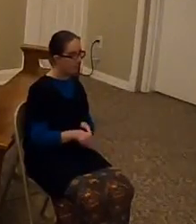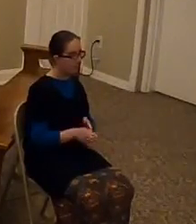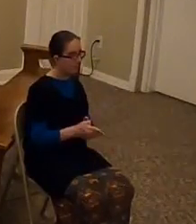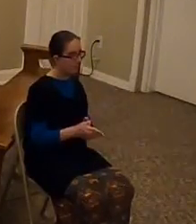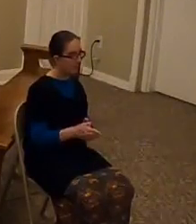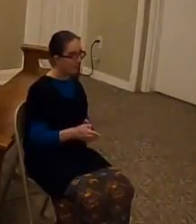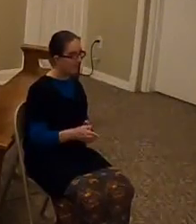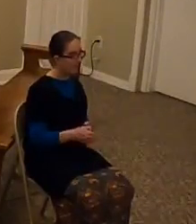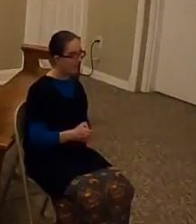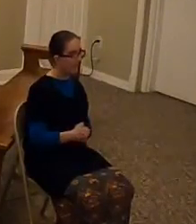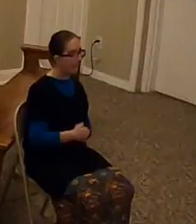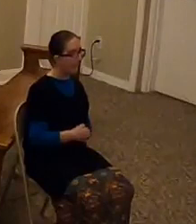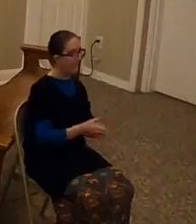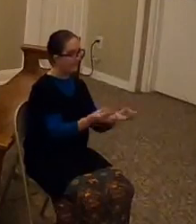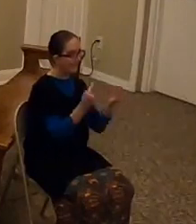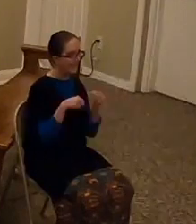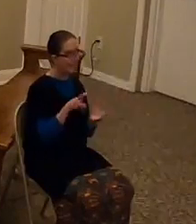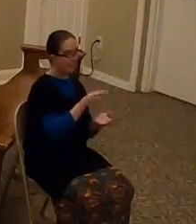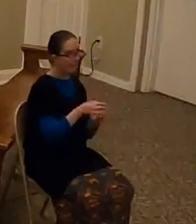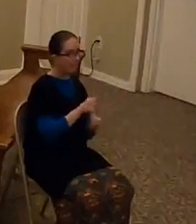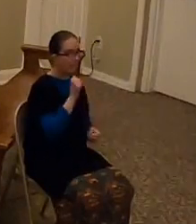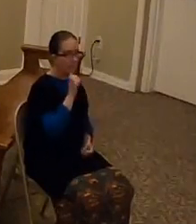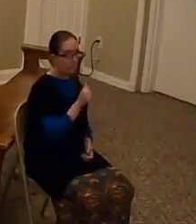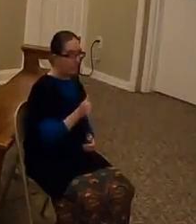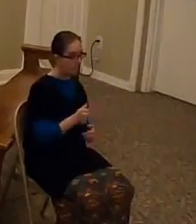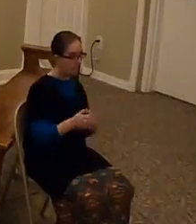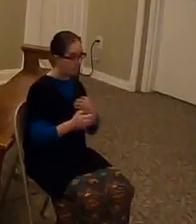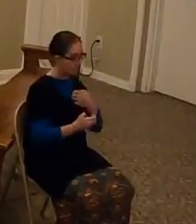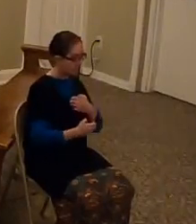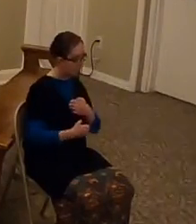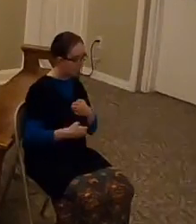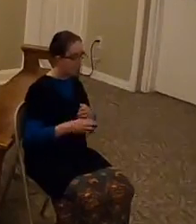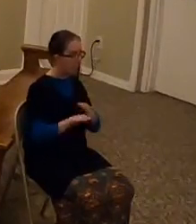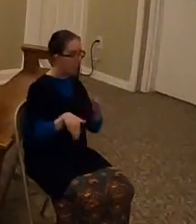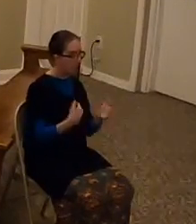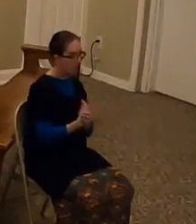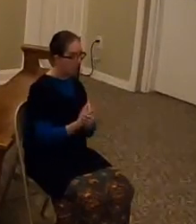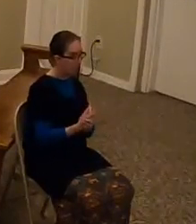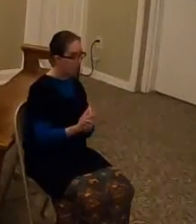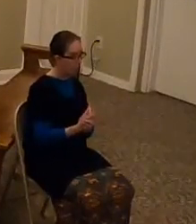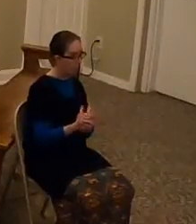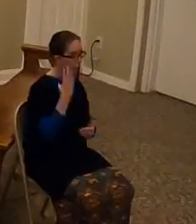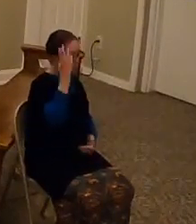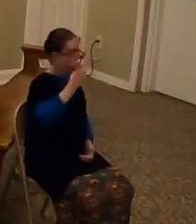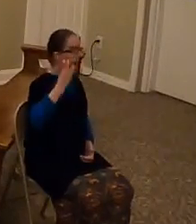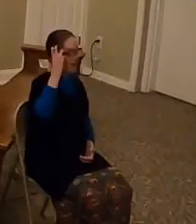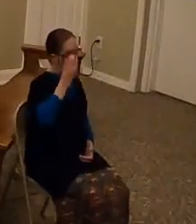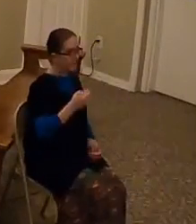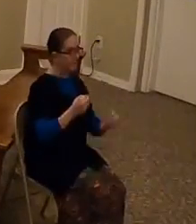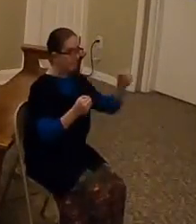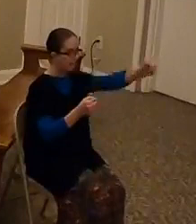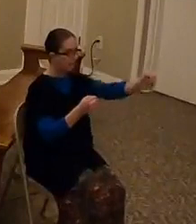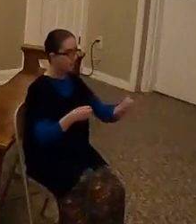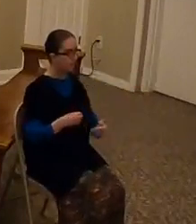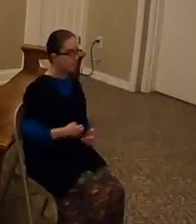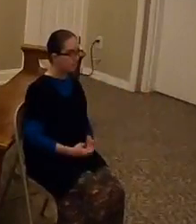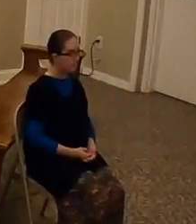congregation sometime when they get the Holy Ghost, because their non-emotional self just goes completely batty. Amen.